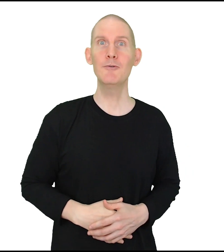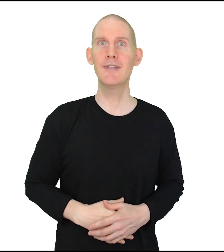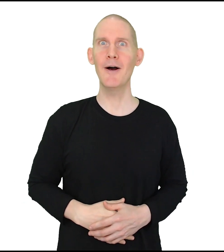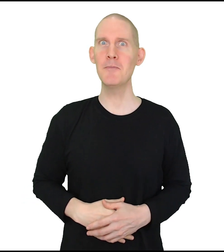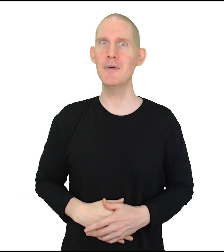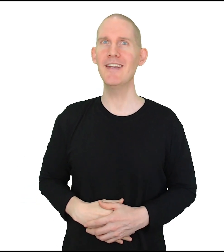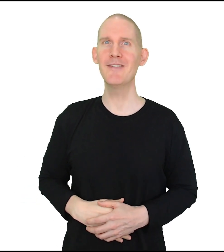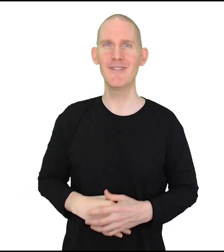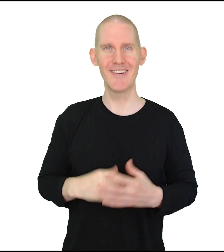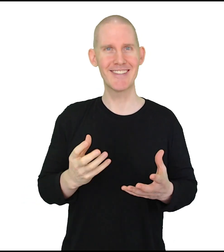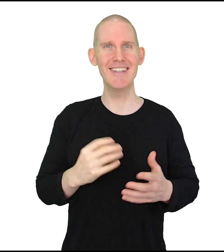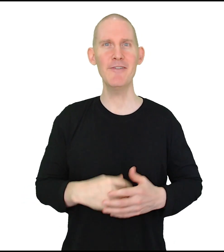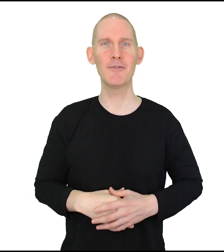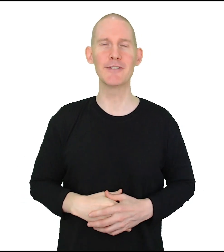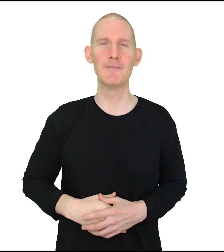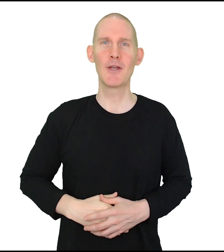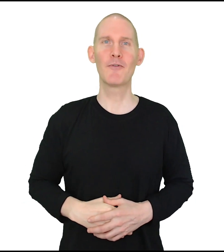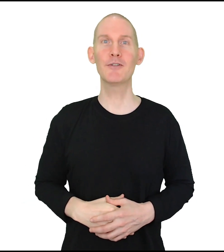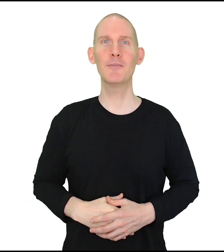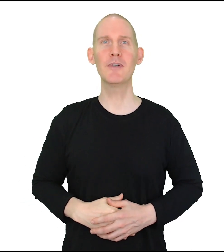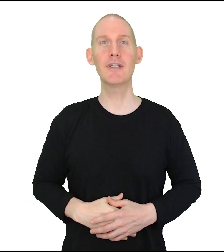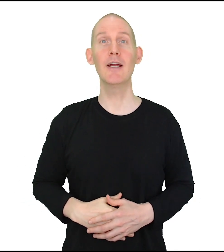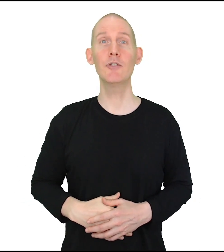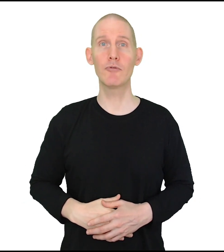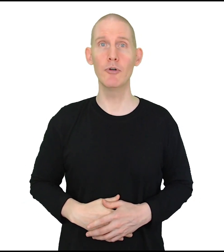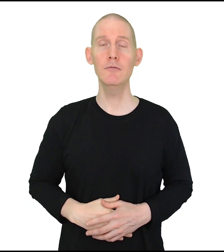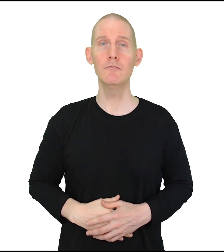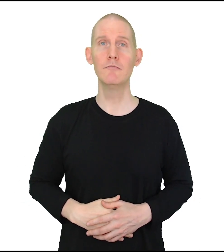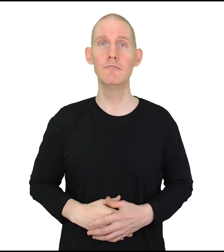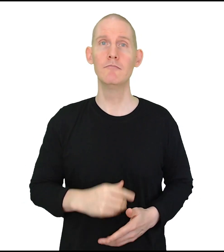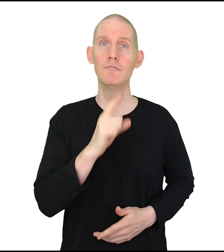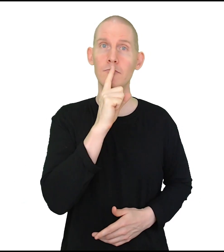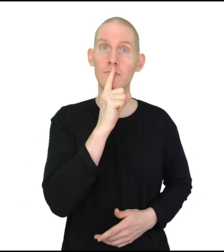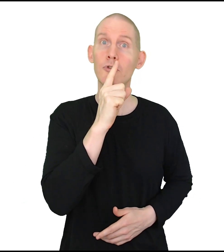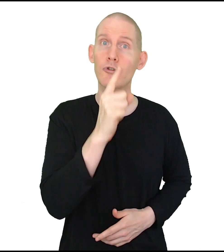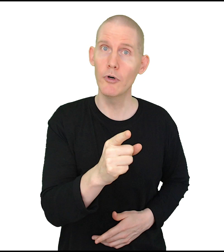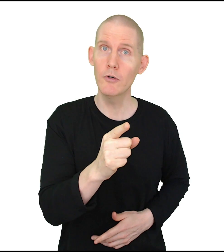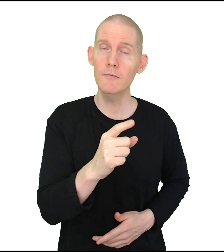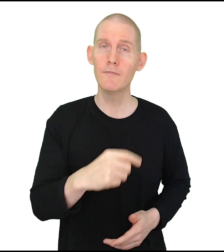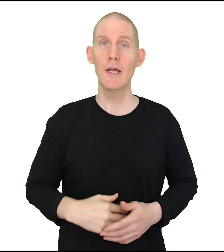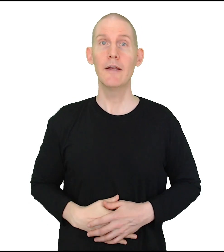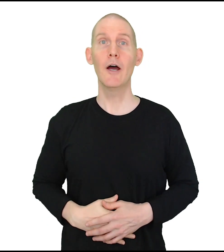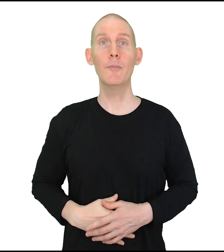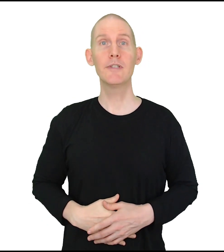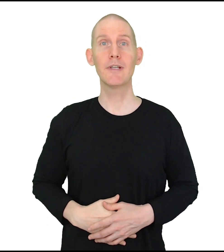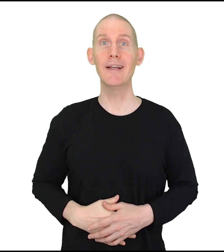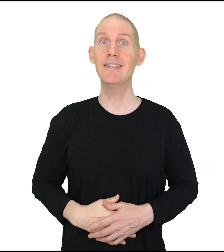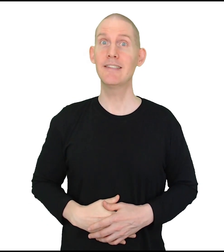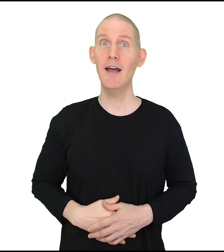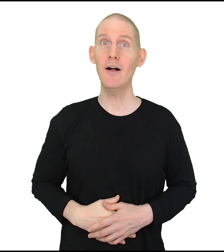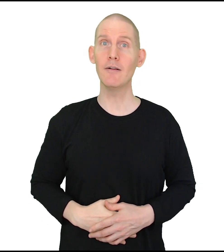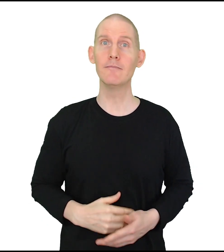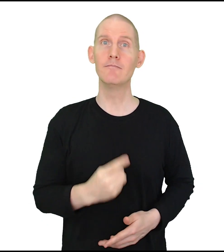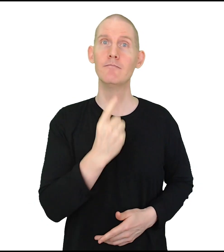tell me what's the difference. First, I'm going to sign true, true. Now I'm going to sign tell.